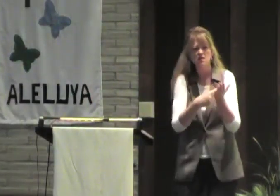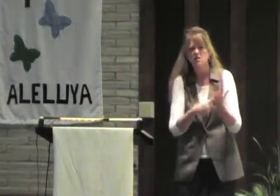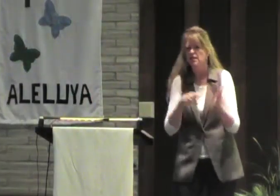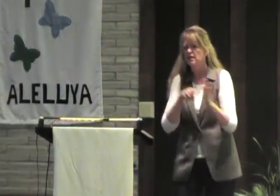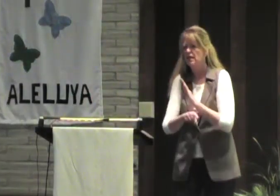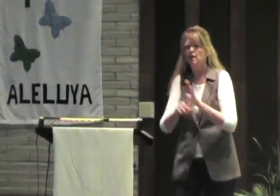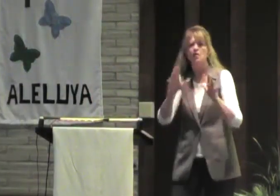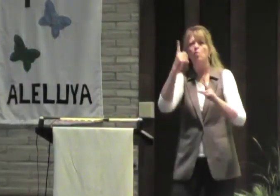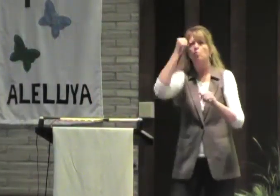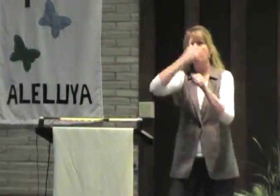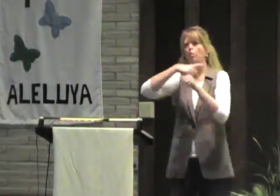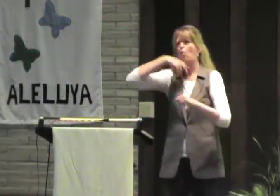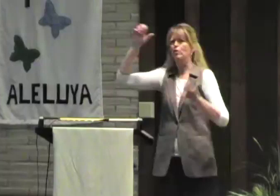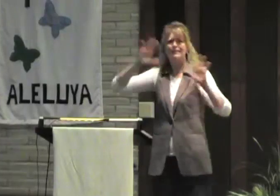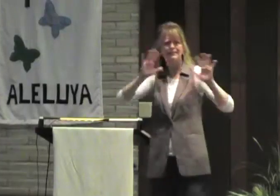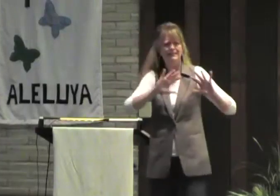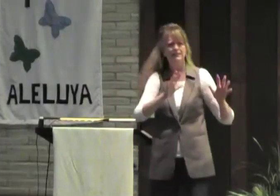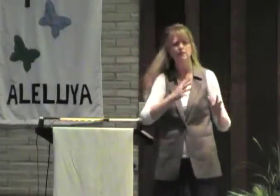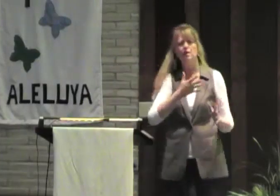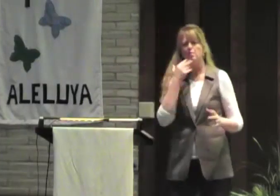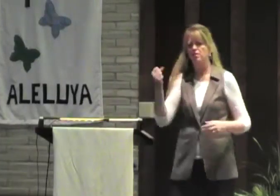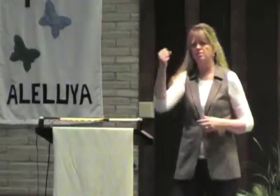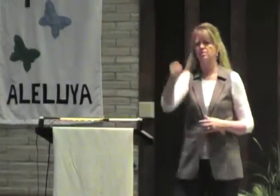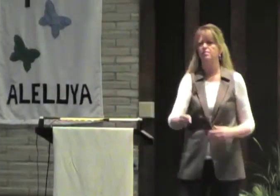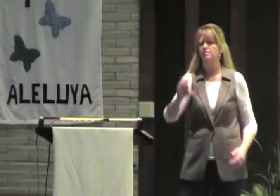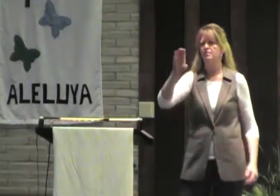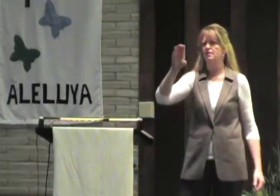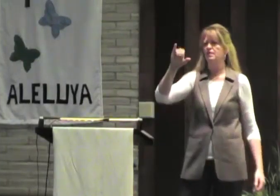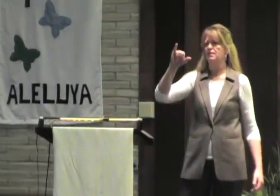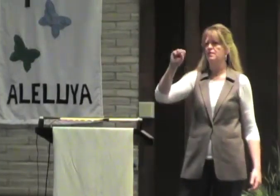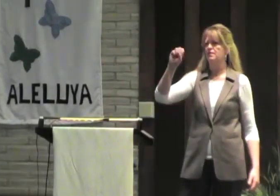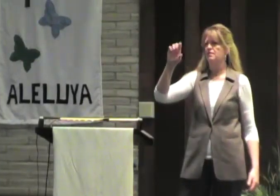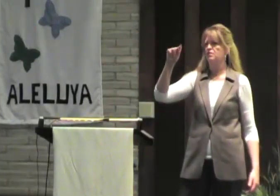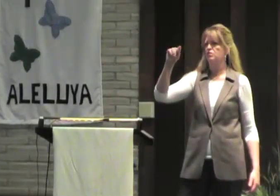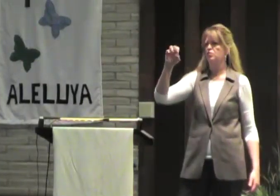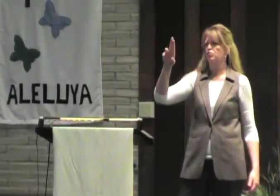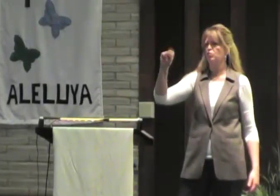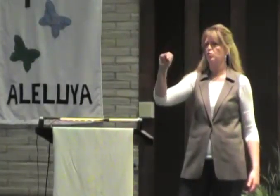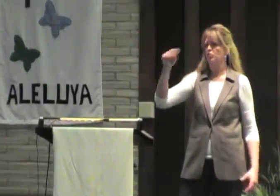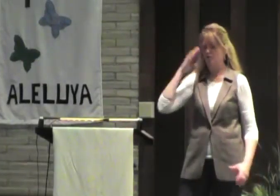So they discussed it, and then one brother, the oldest, said, it'd be better to just